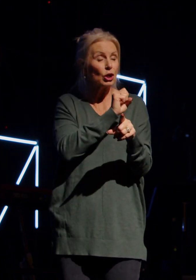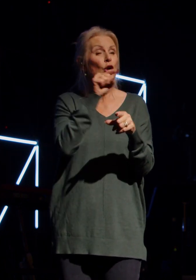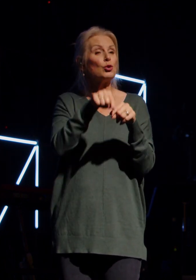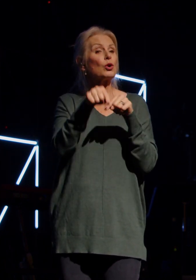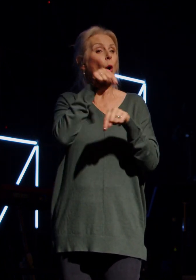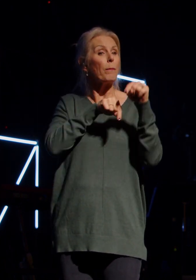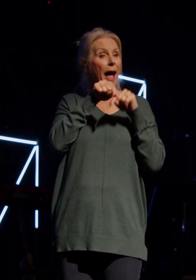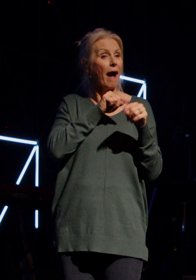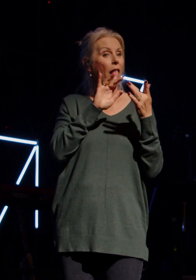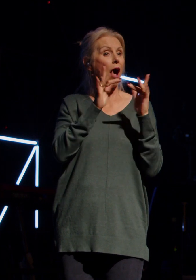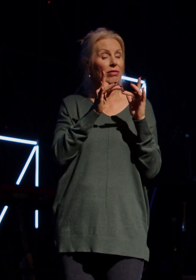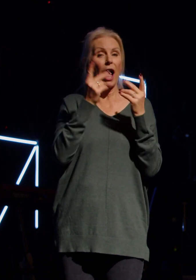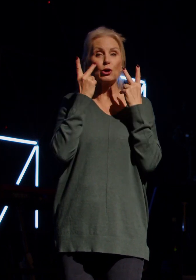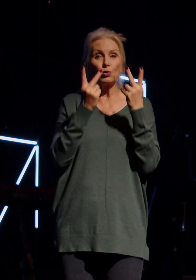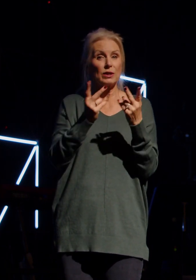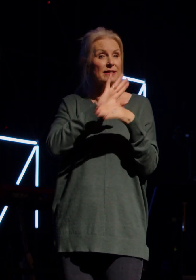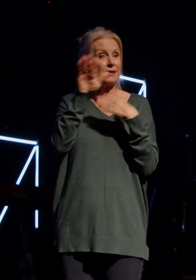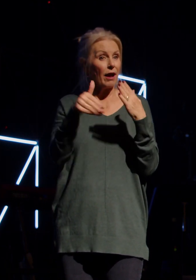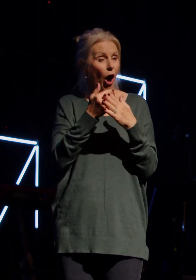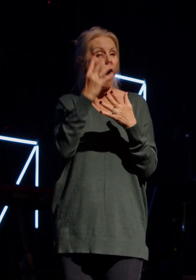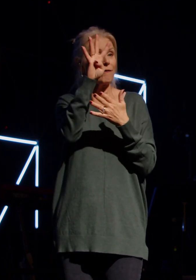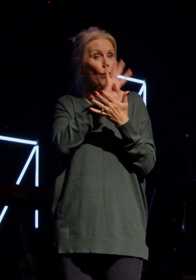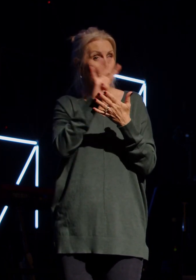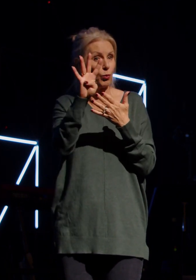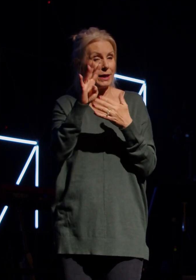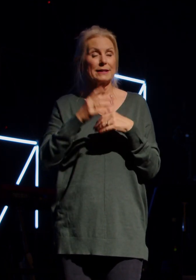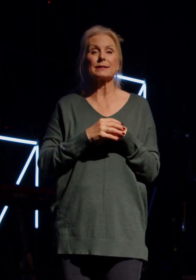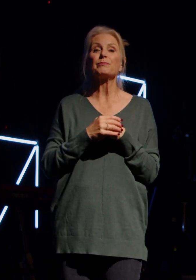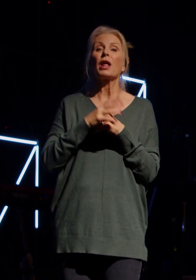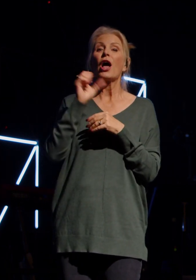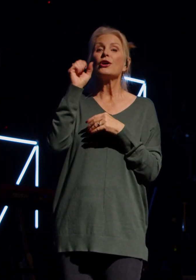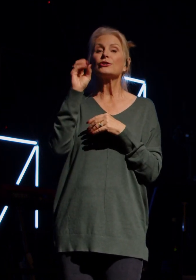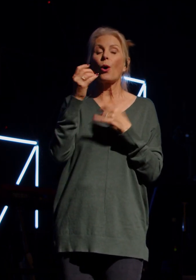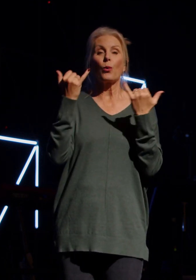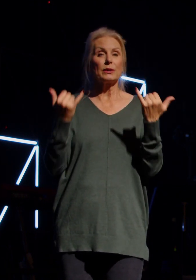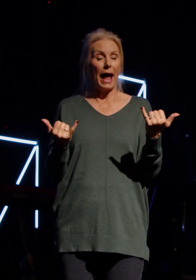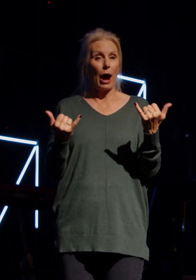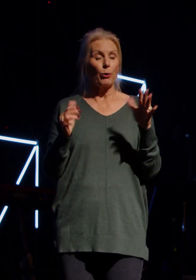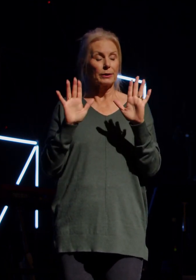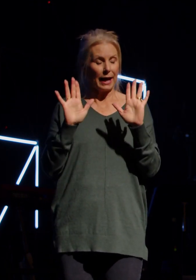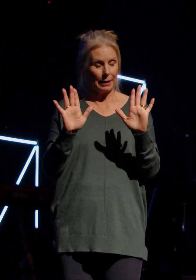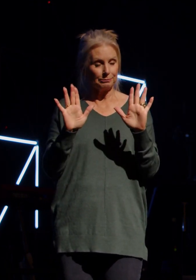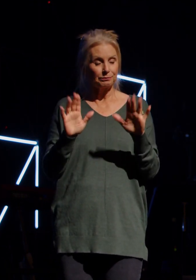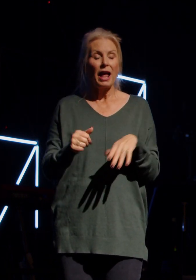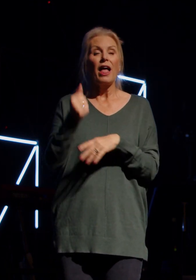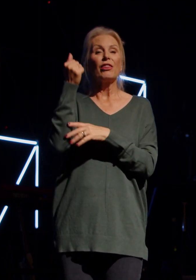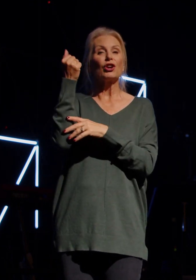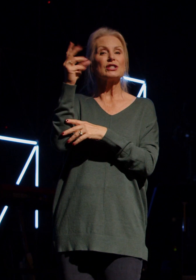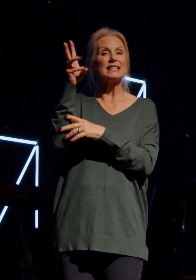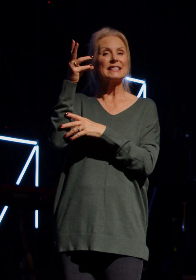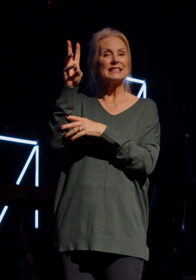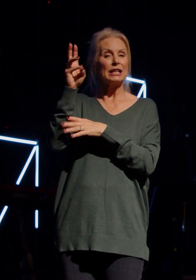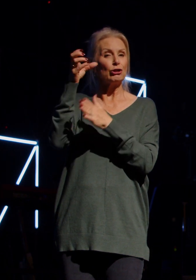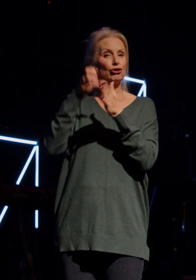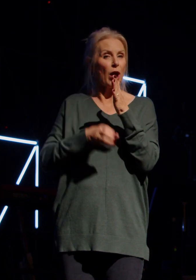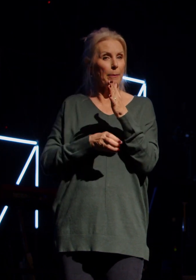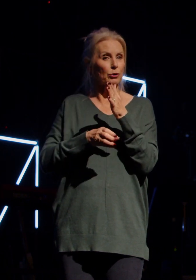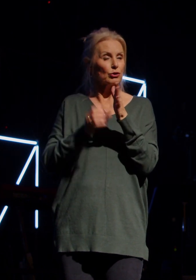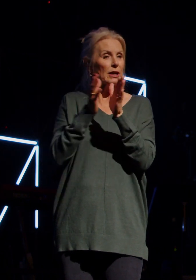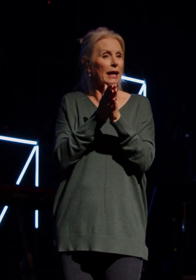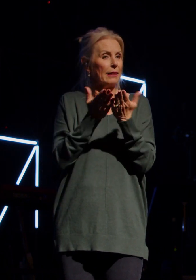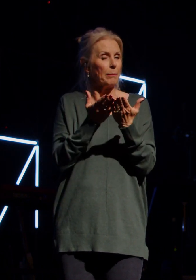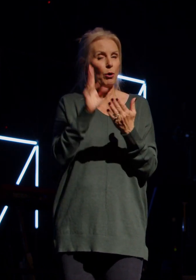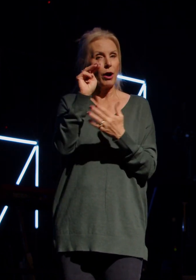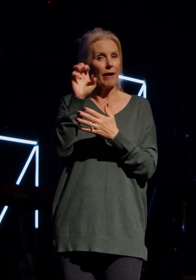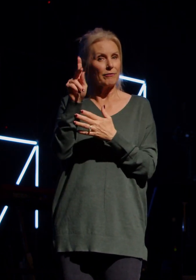four tonight. I'm sure all of you will do that. Now here's the thing. There's 16 chapters in the book of Mark. We